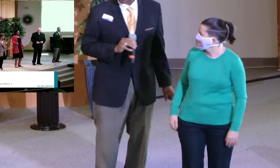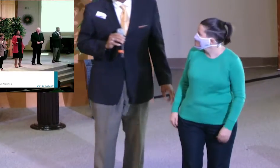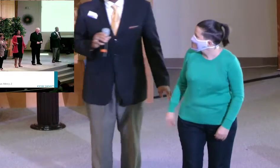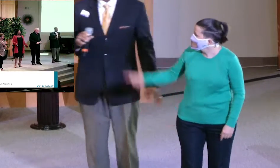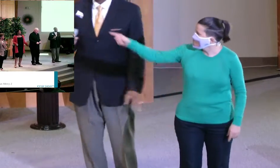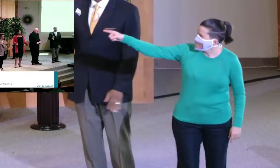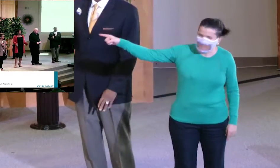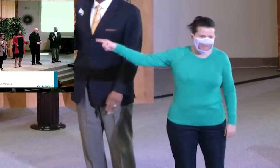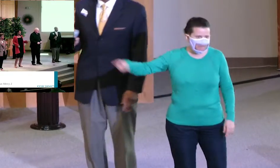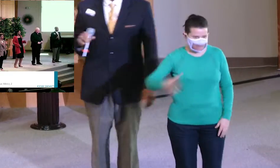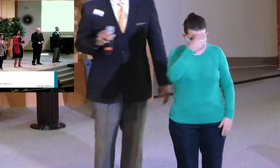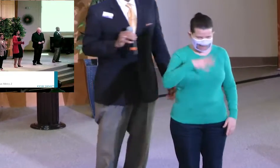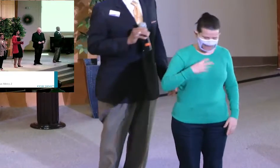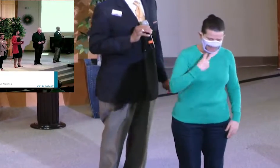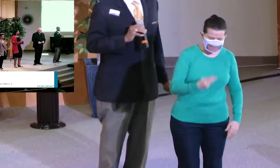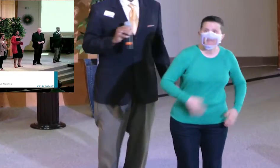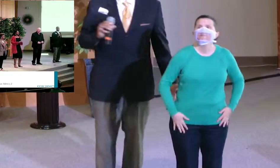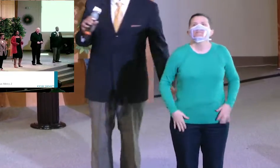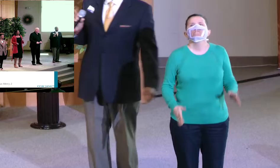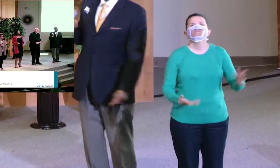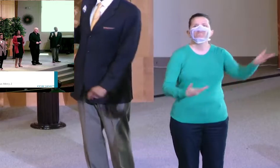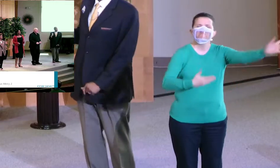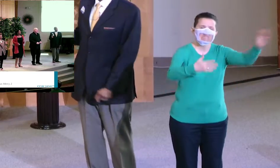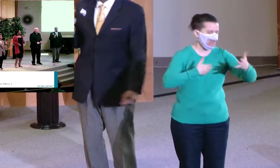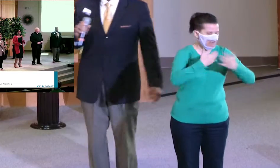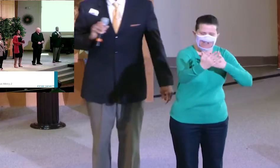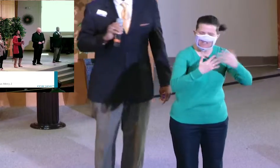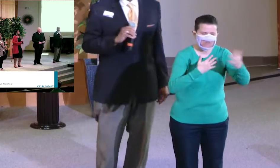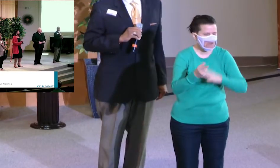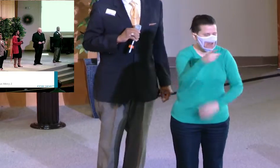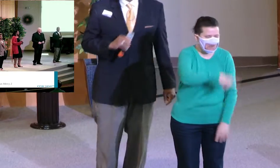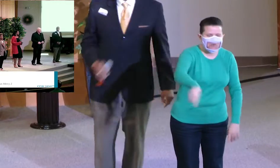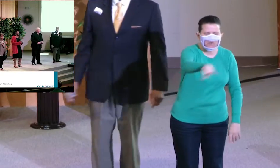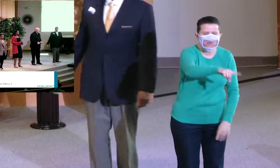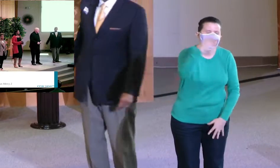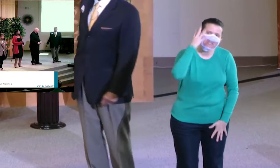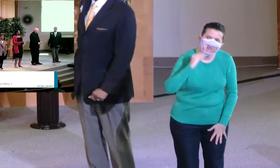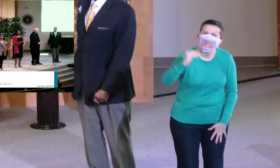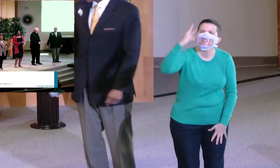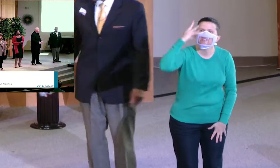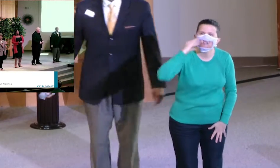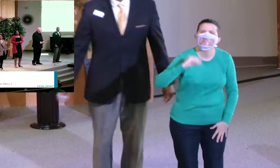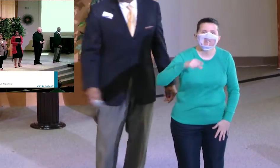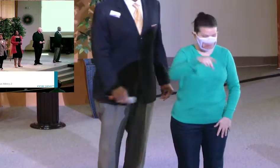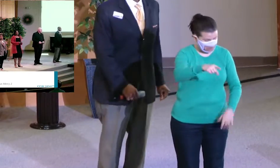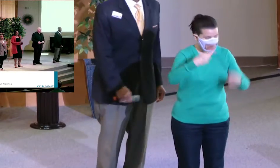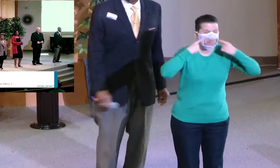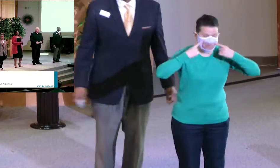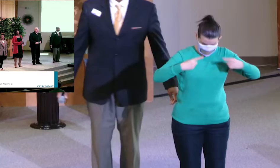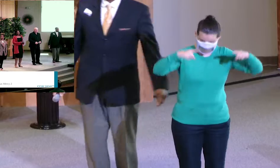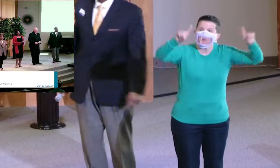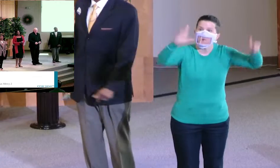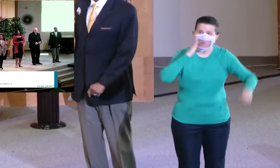Makes no difference what you're going through. You're gonna make it. God's